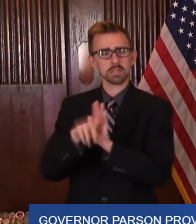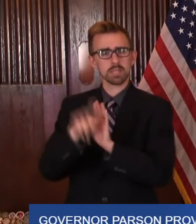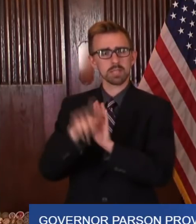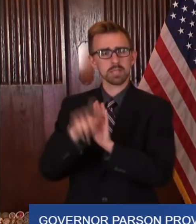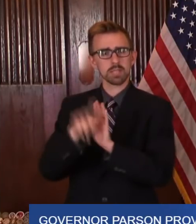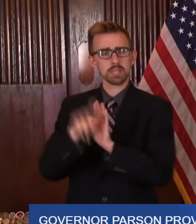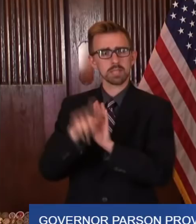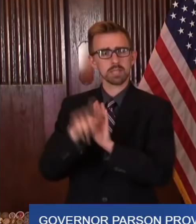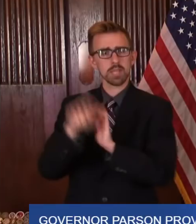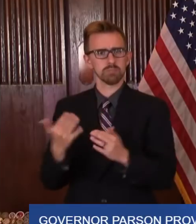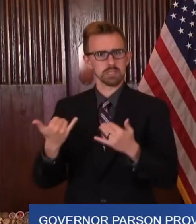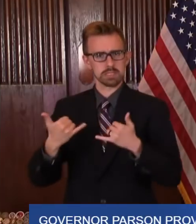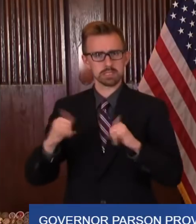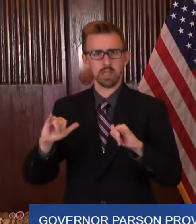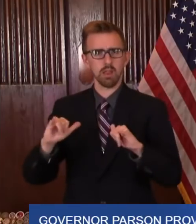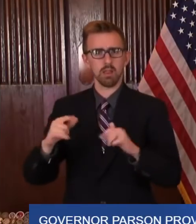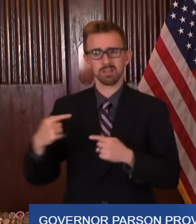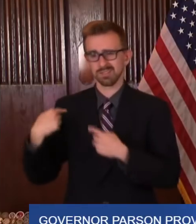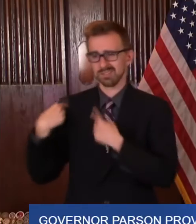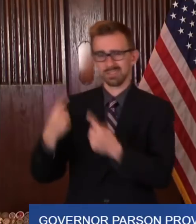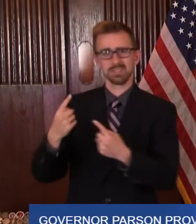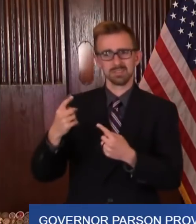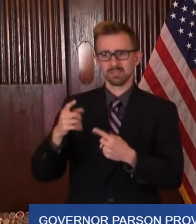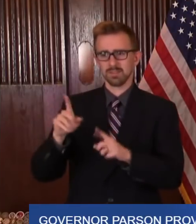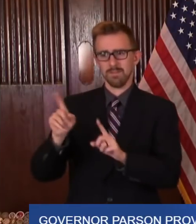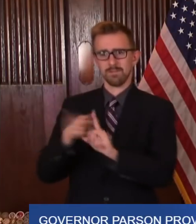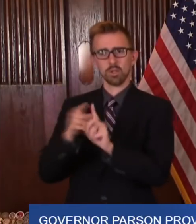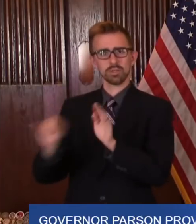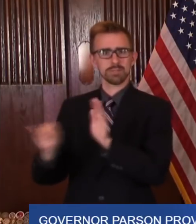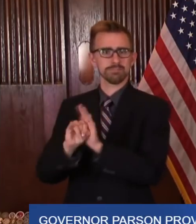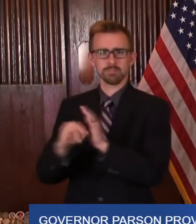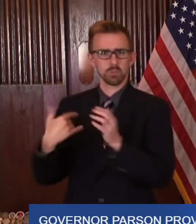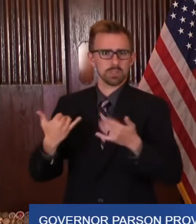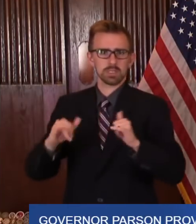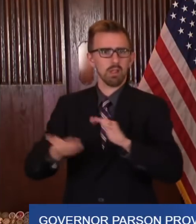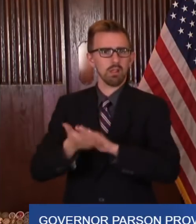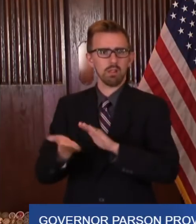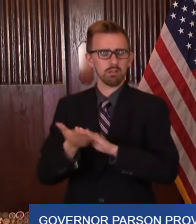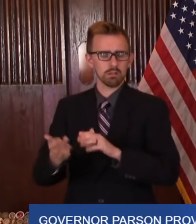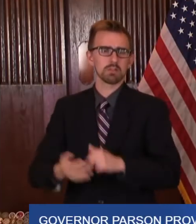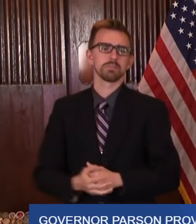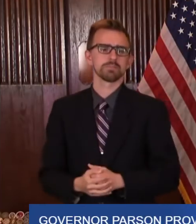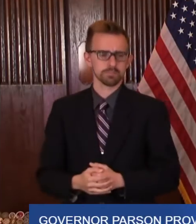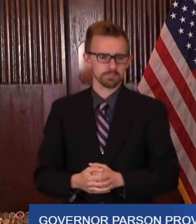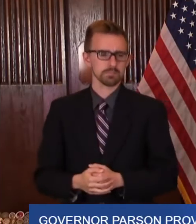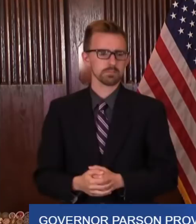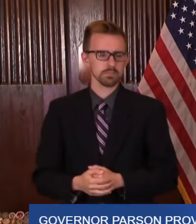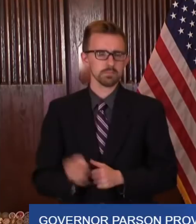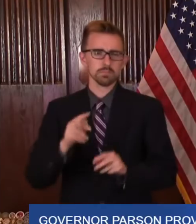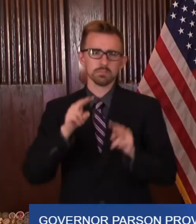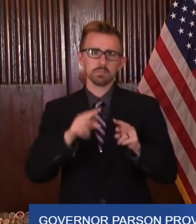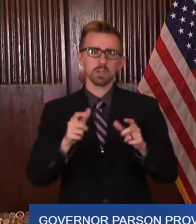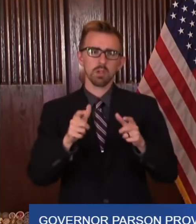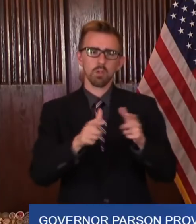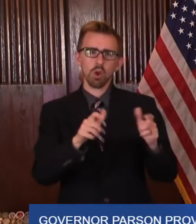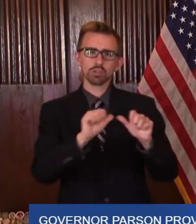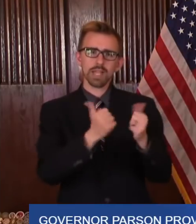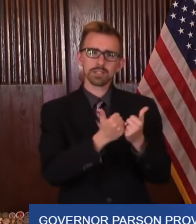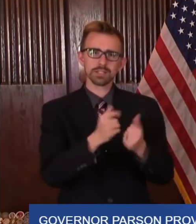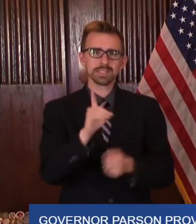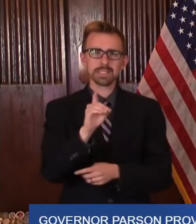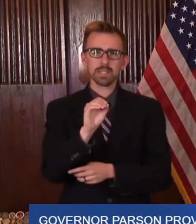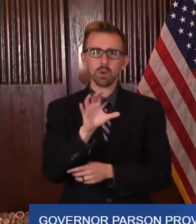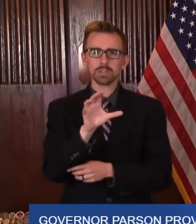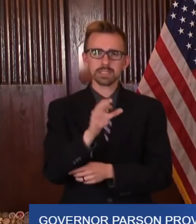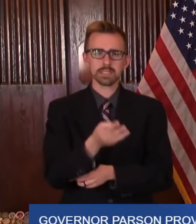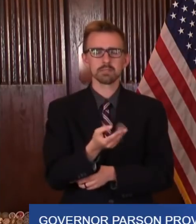running ever since the first case of this, the first time we had this situation. But when you look at our larger agencies, Department of Corrections,